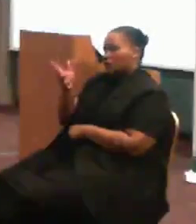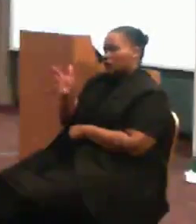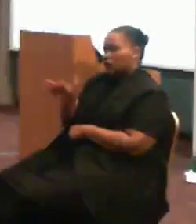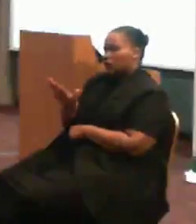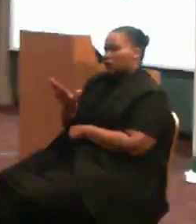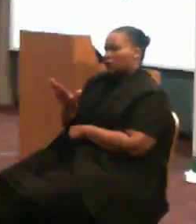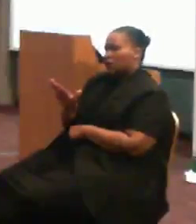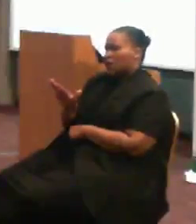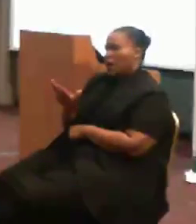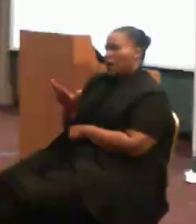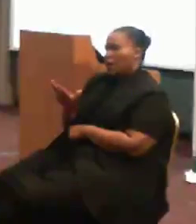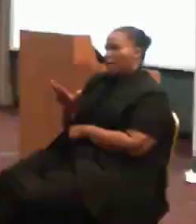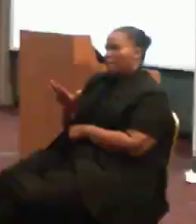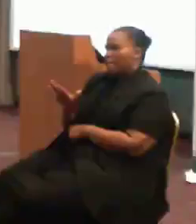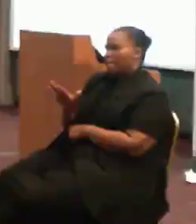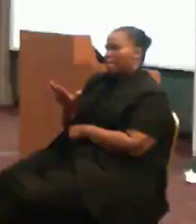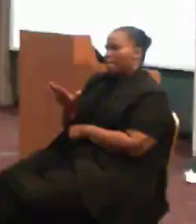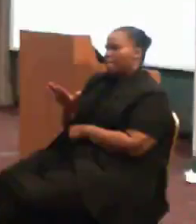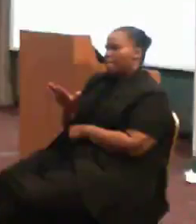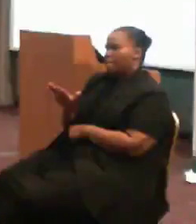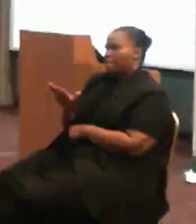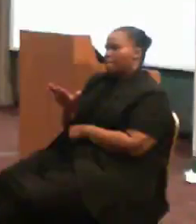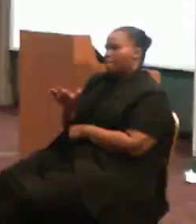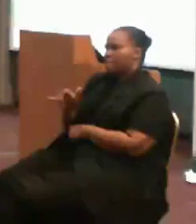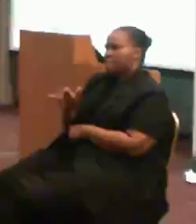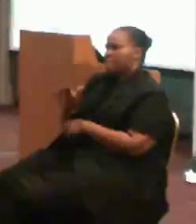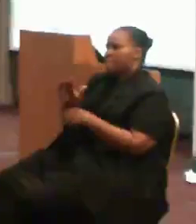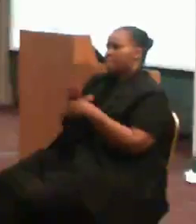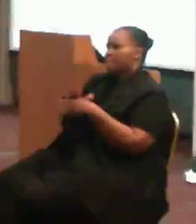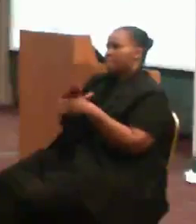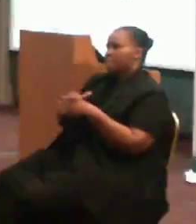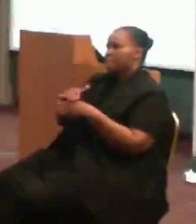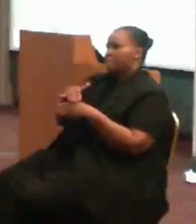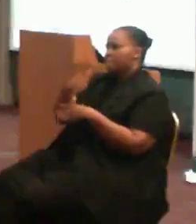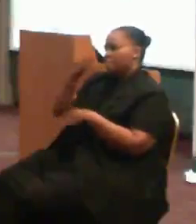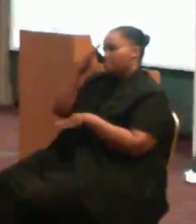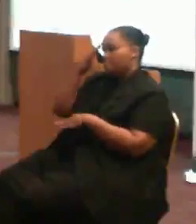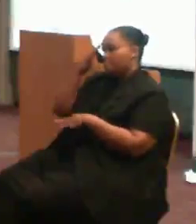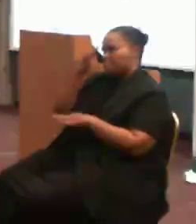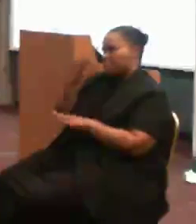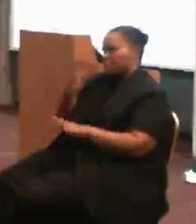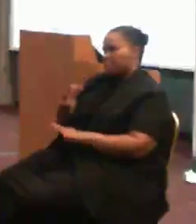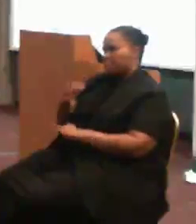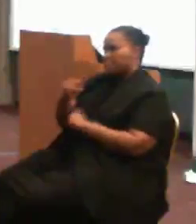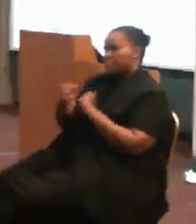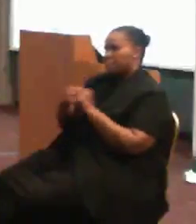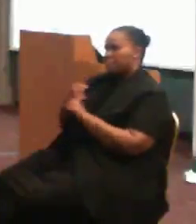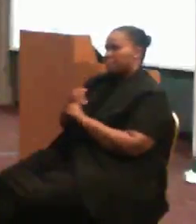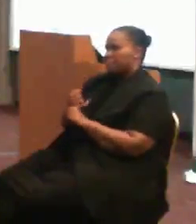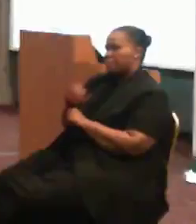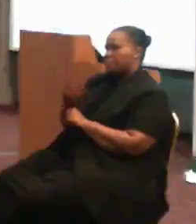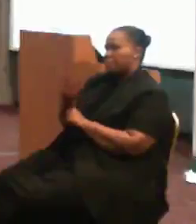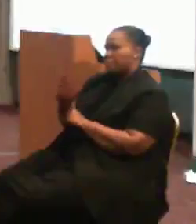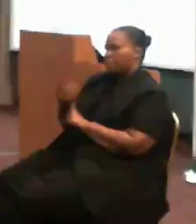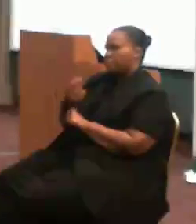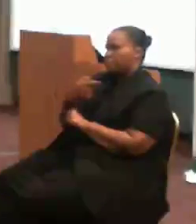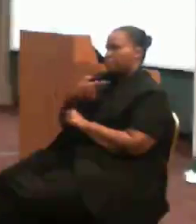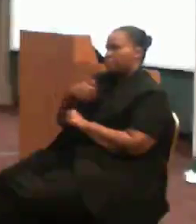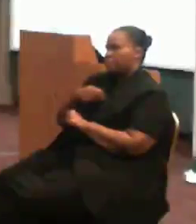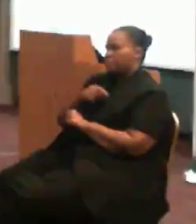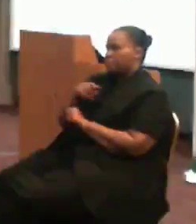look at our reason for decisions for the other 4 years. We're hoping that you take into